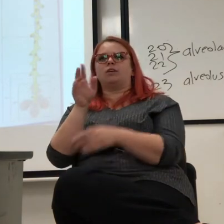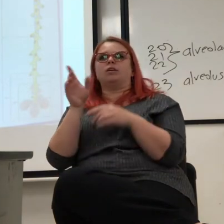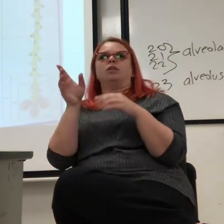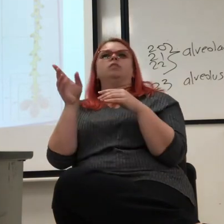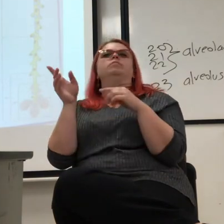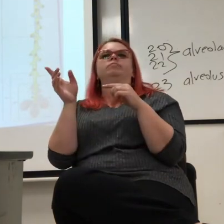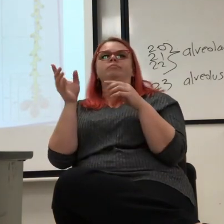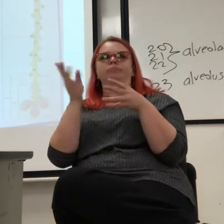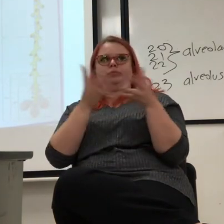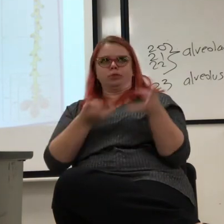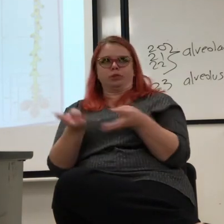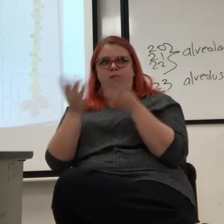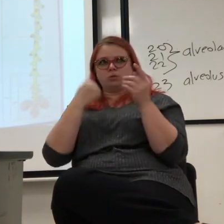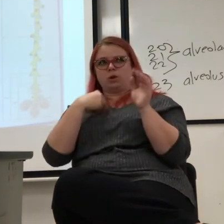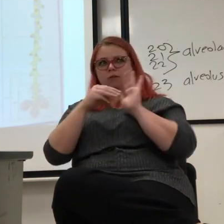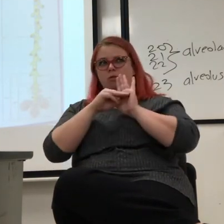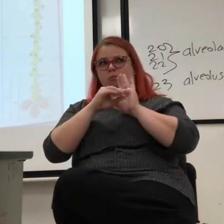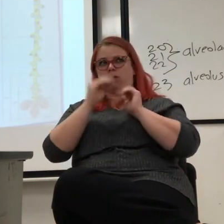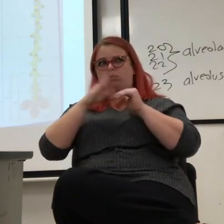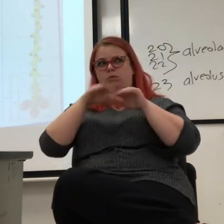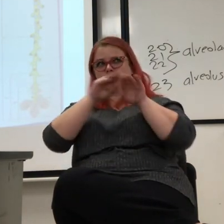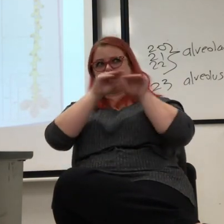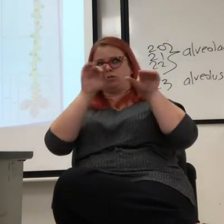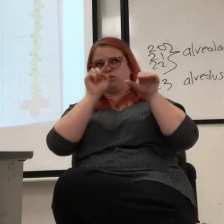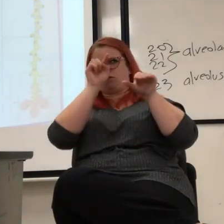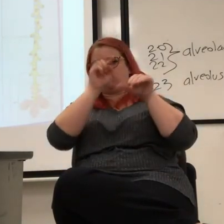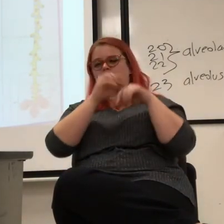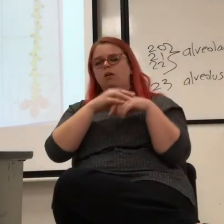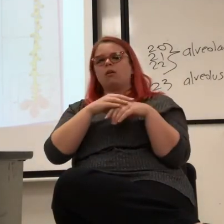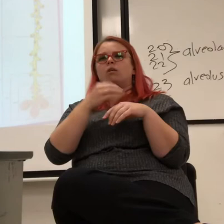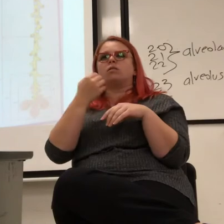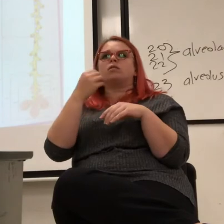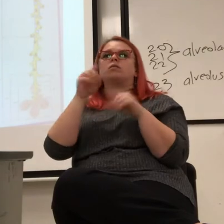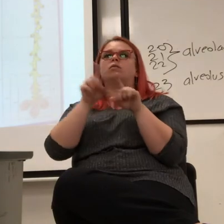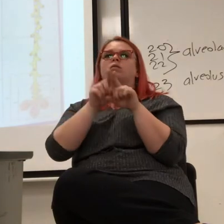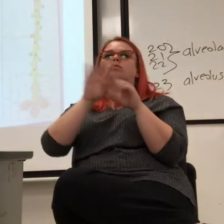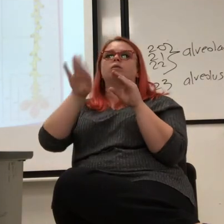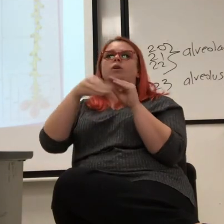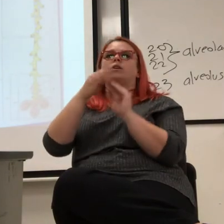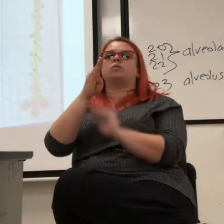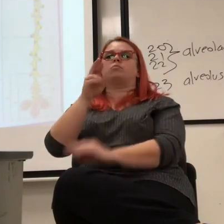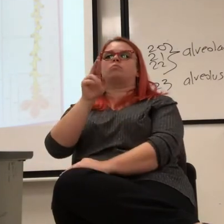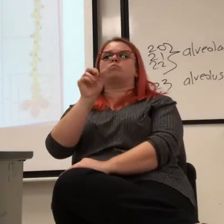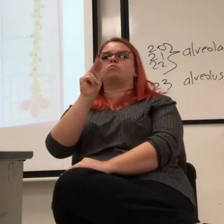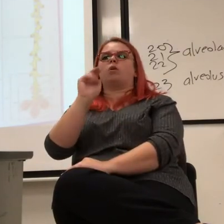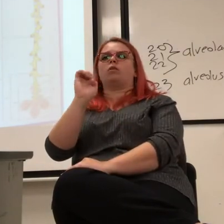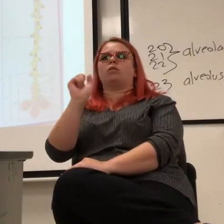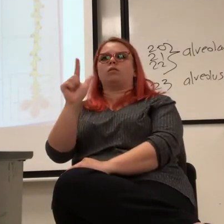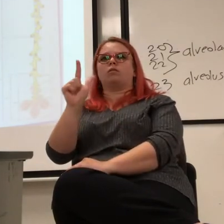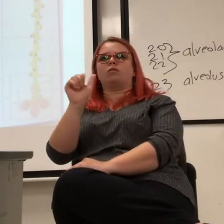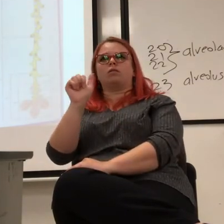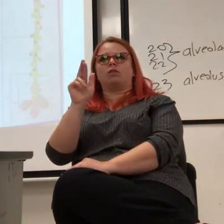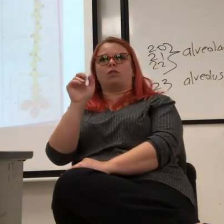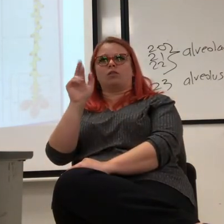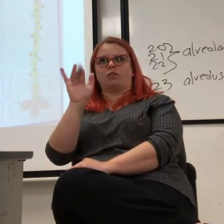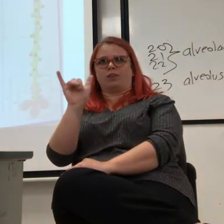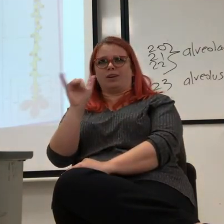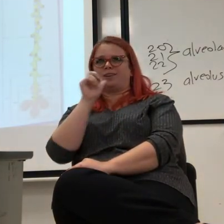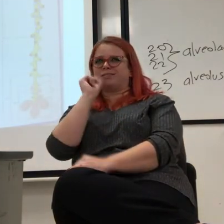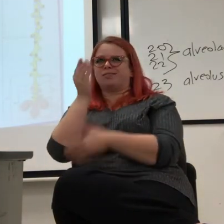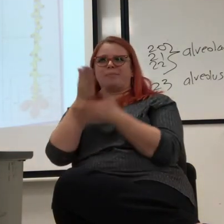in the back of the room. This also adds the bronchial artery. The bronchial artery is not part